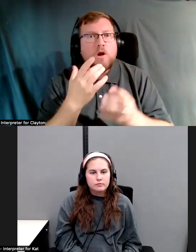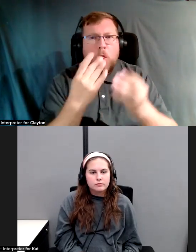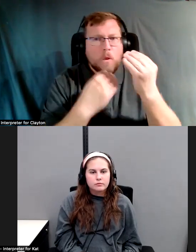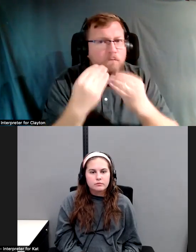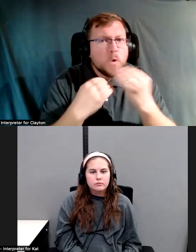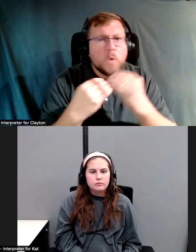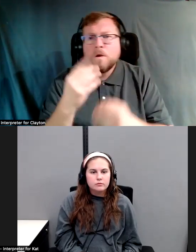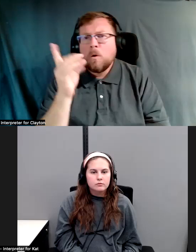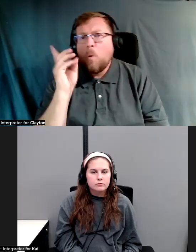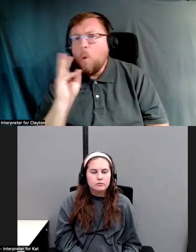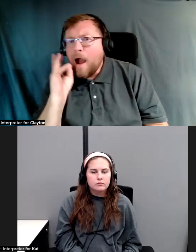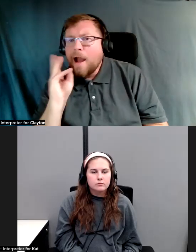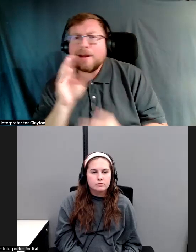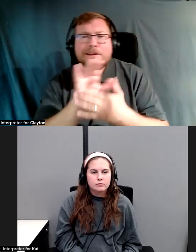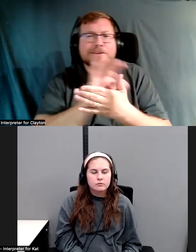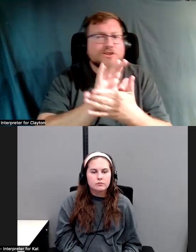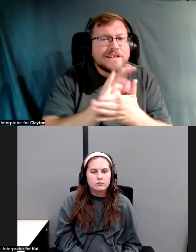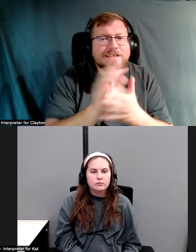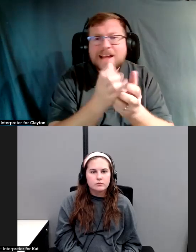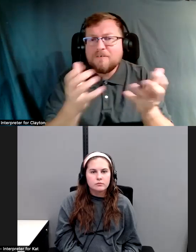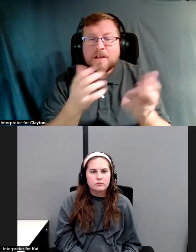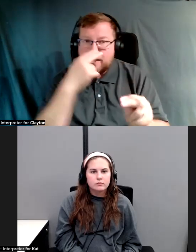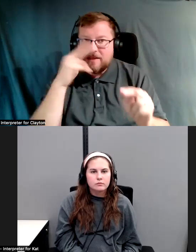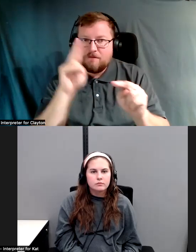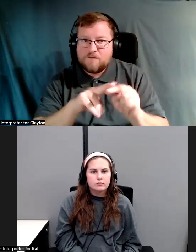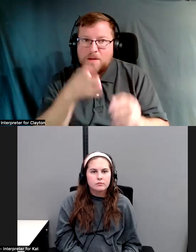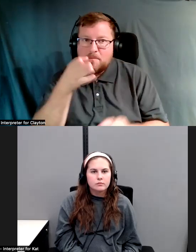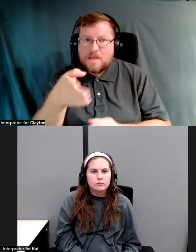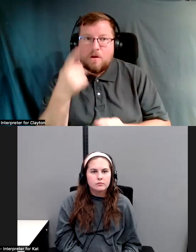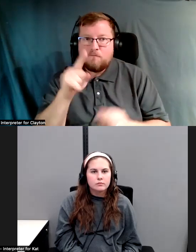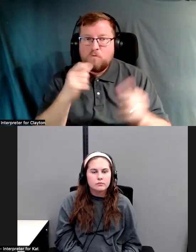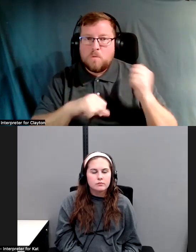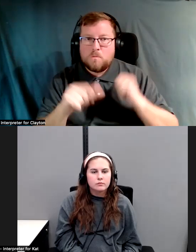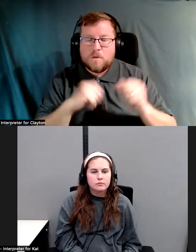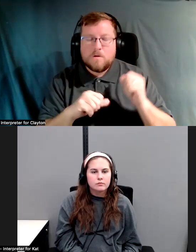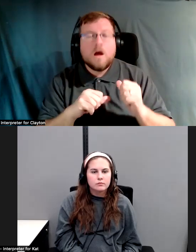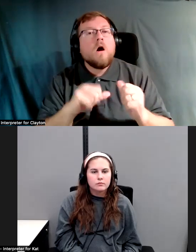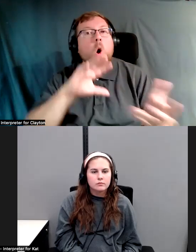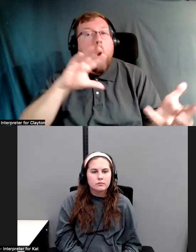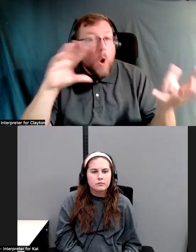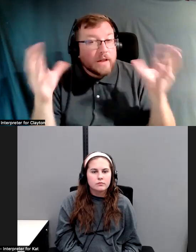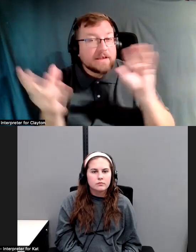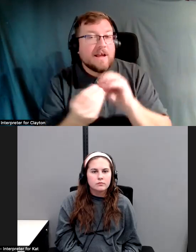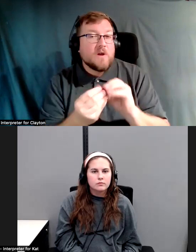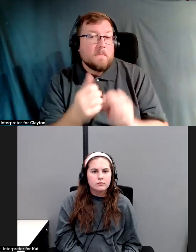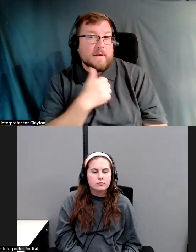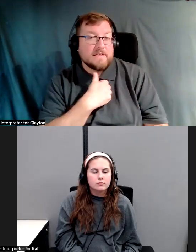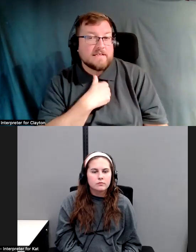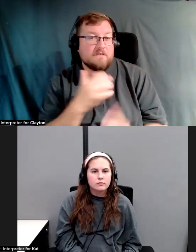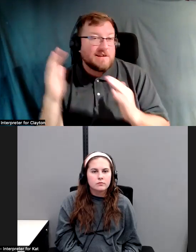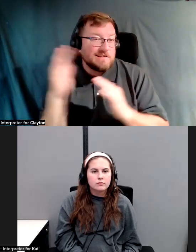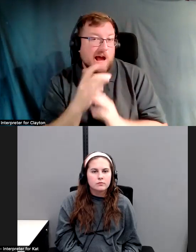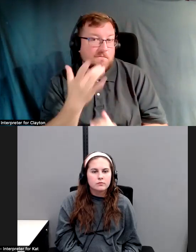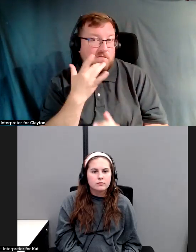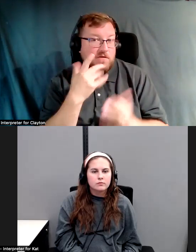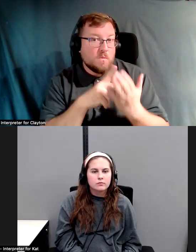the people, it's all, you know, it's a lot of fun. It's a fun place to shoot. I would say overall, my most favorite